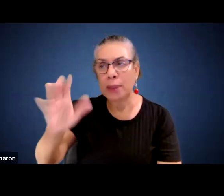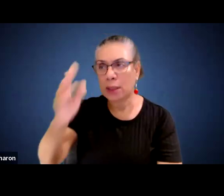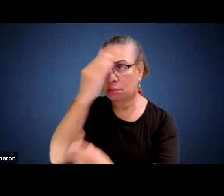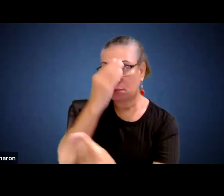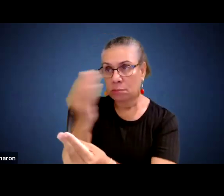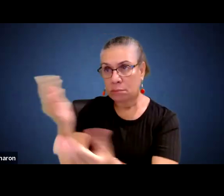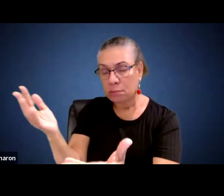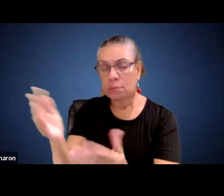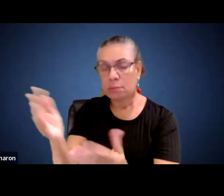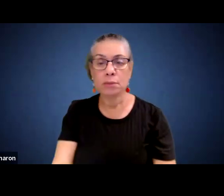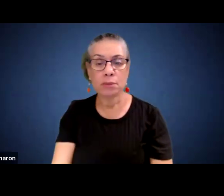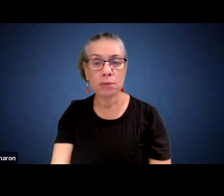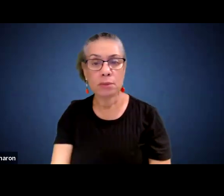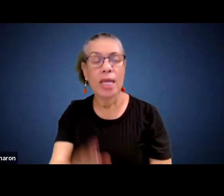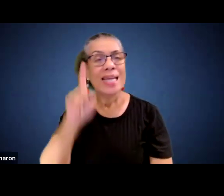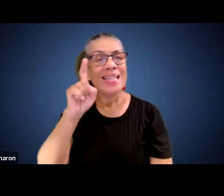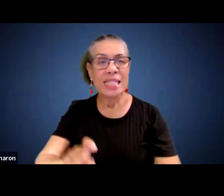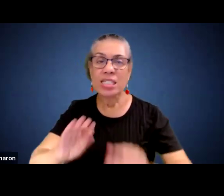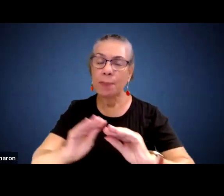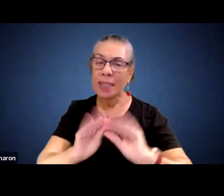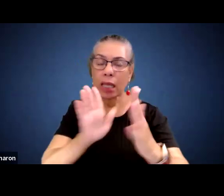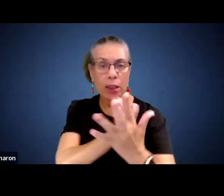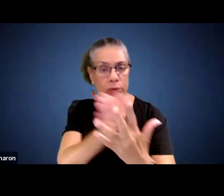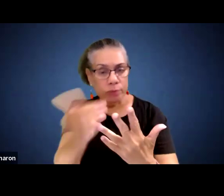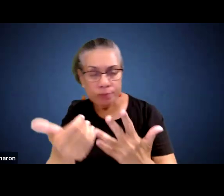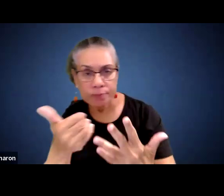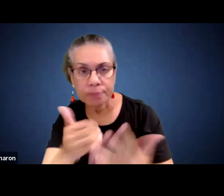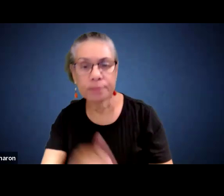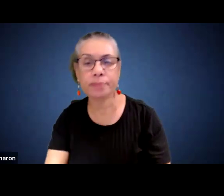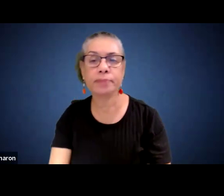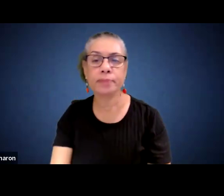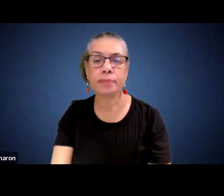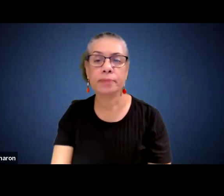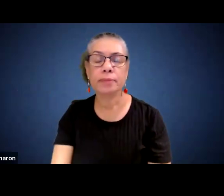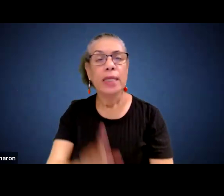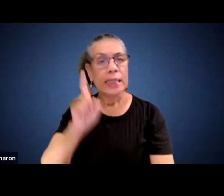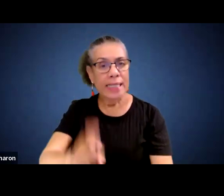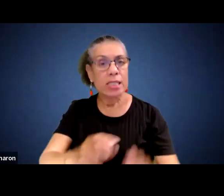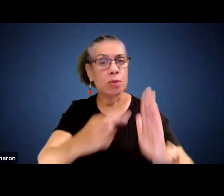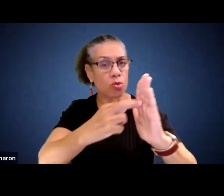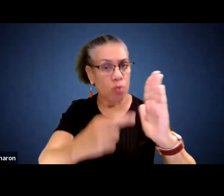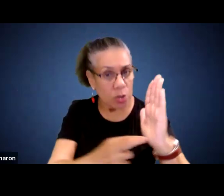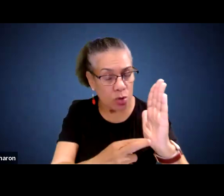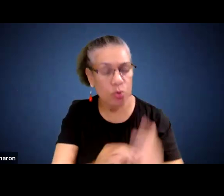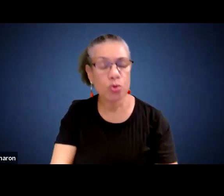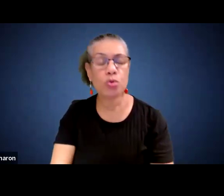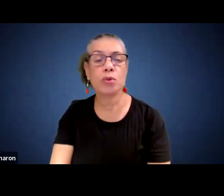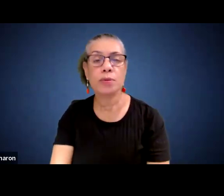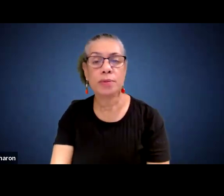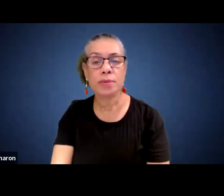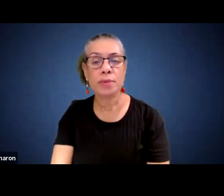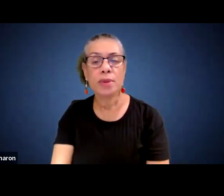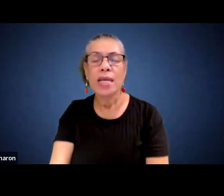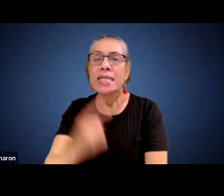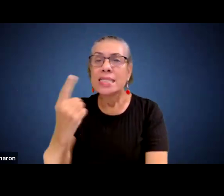be transparent. They need to be registered. They need to be something